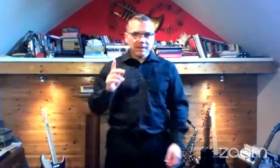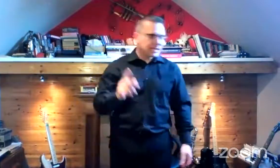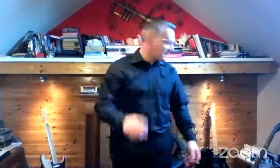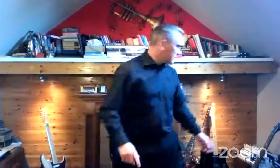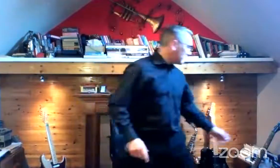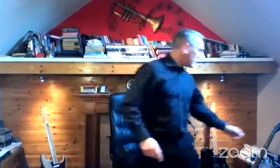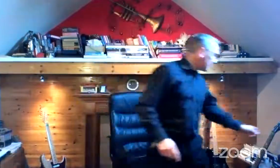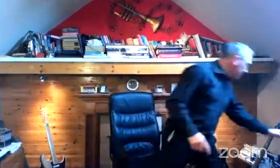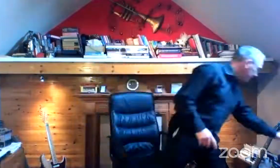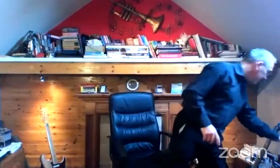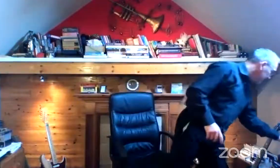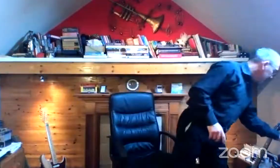Part of my good.